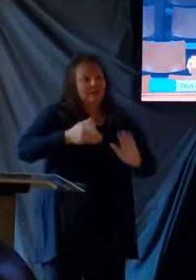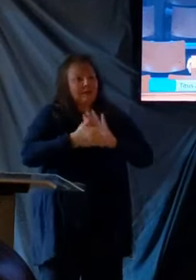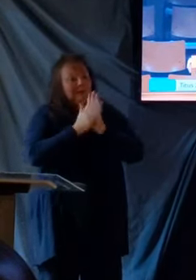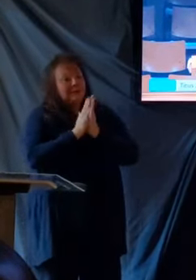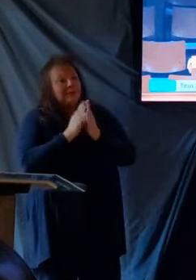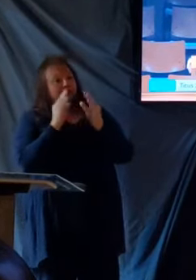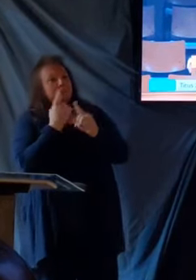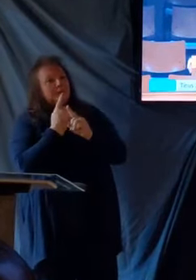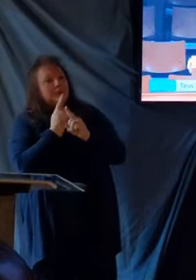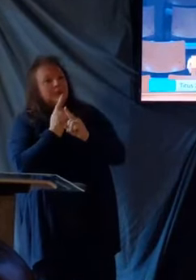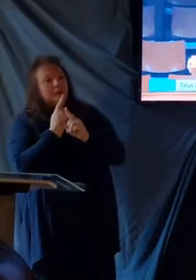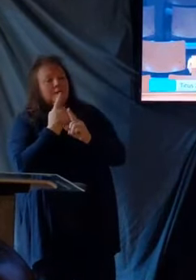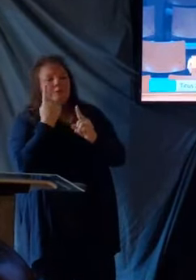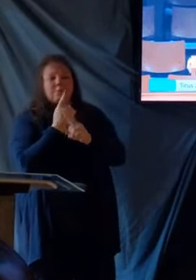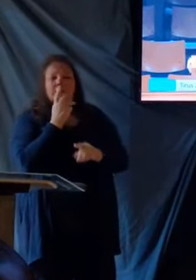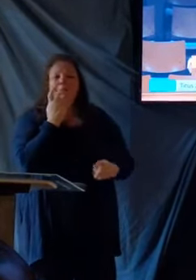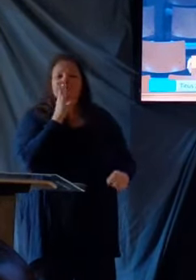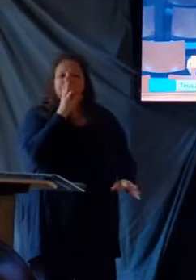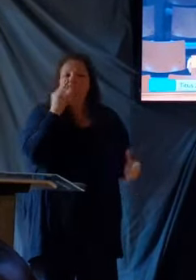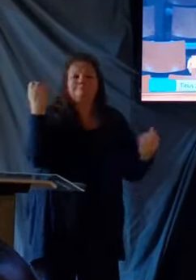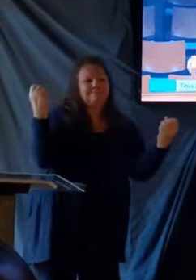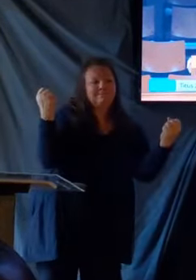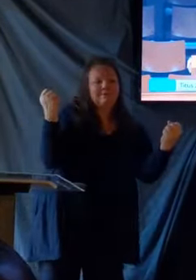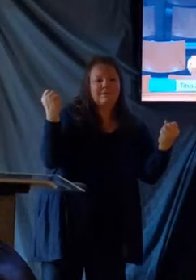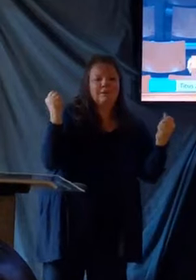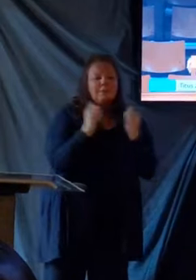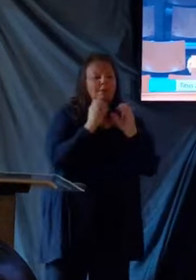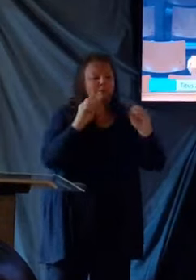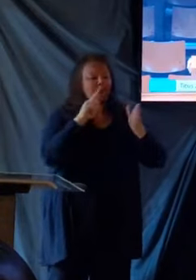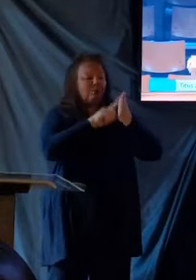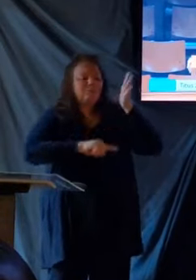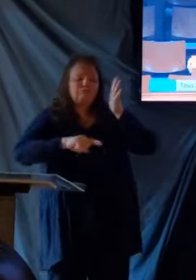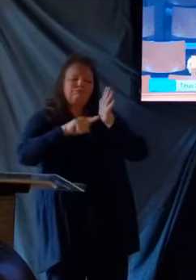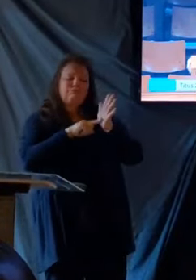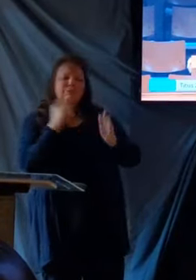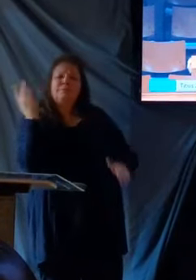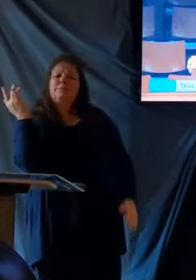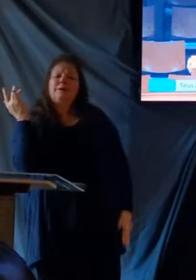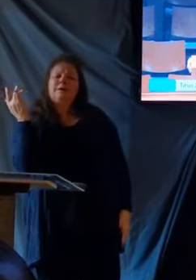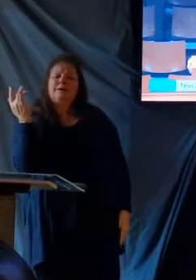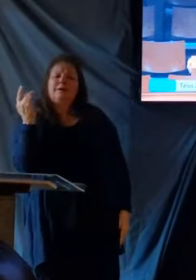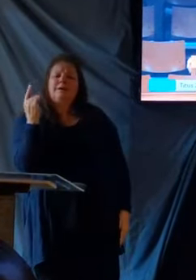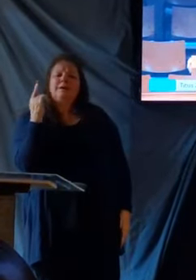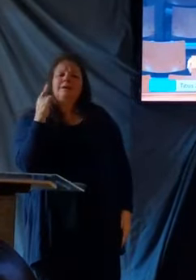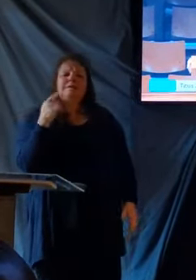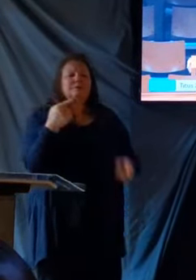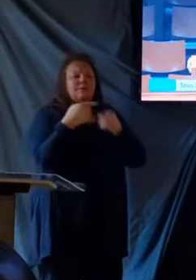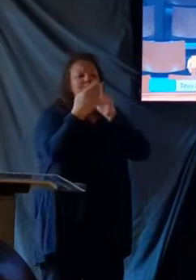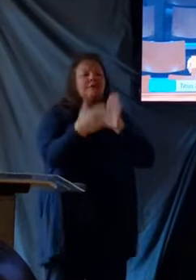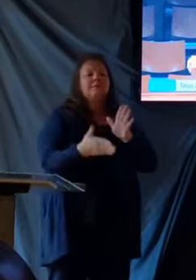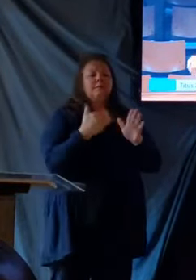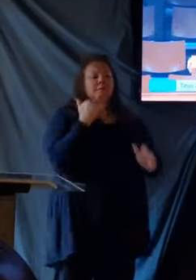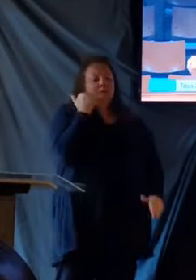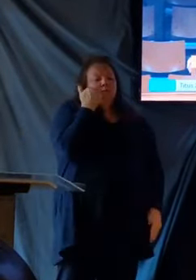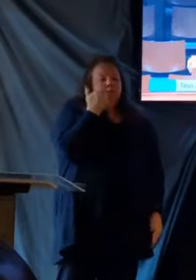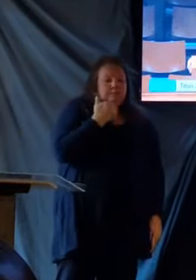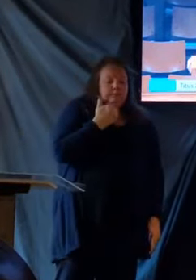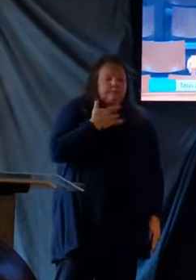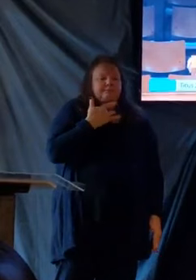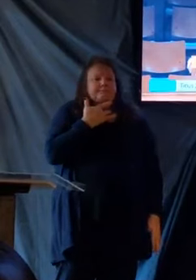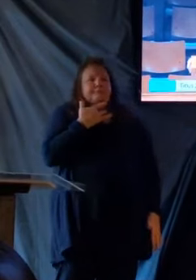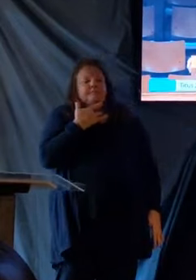godly. Sound in speech, which is beyond reproach, verse 8. Why do we do this? So that the opponent will be put to shame,